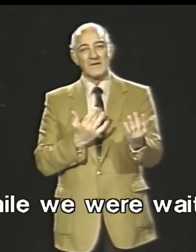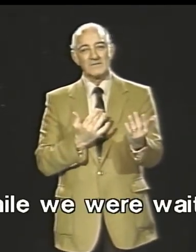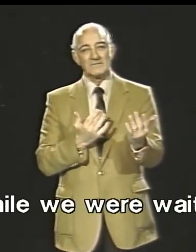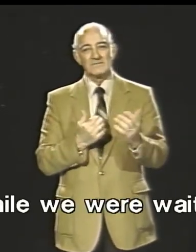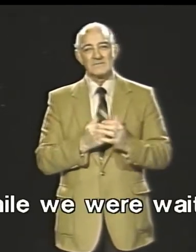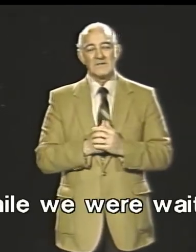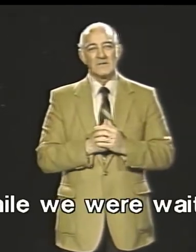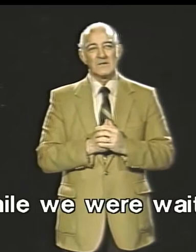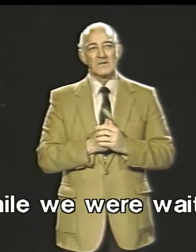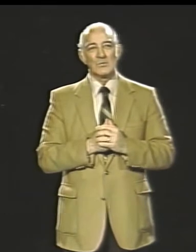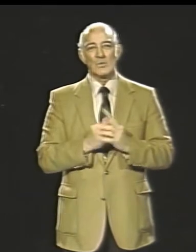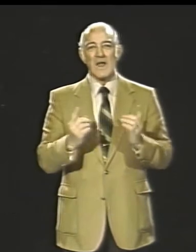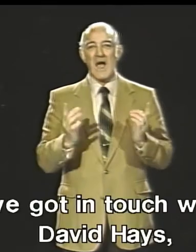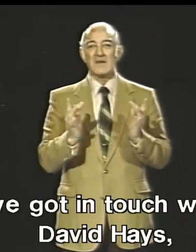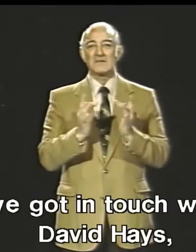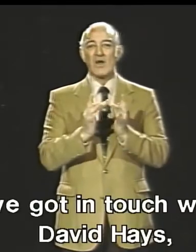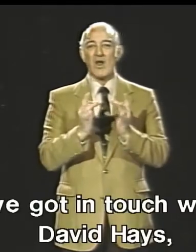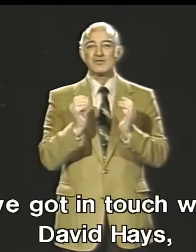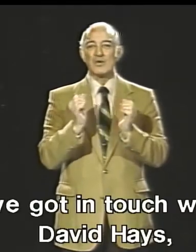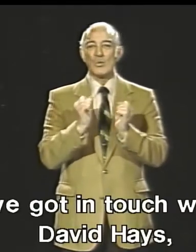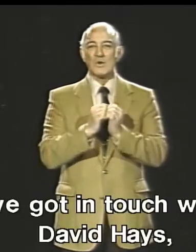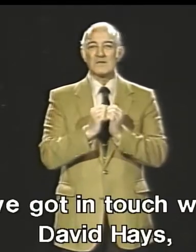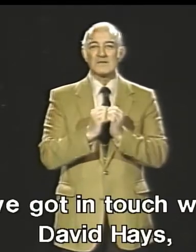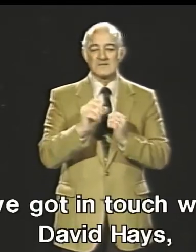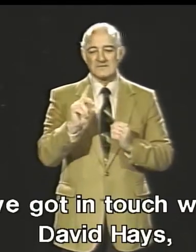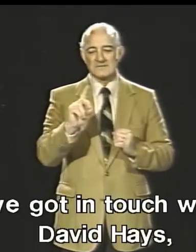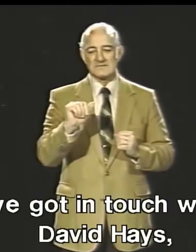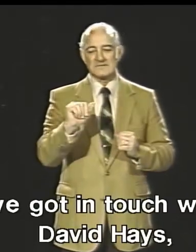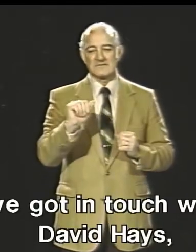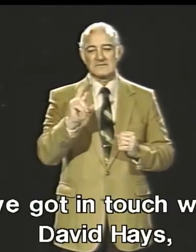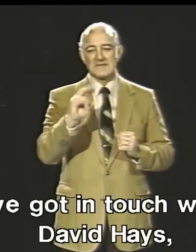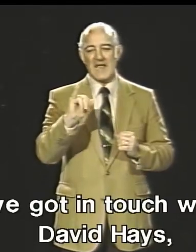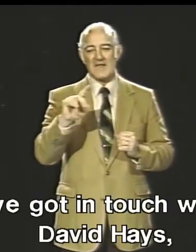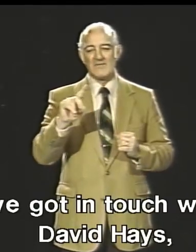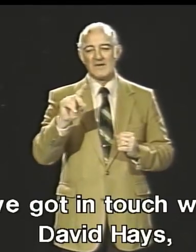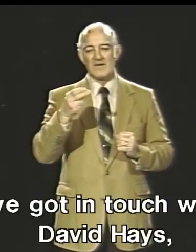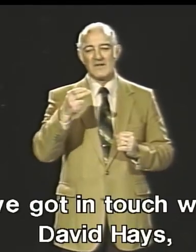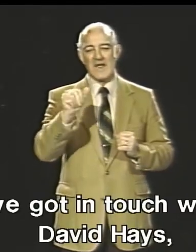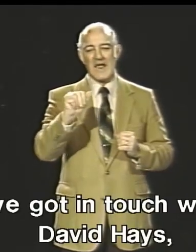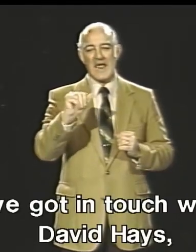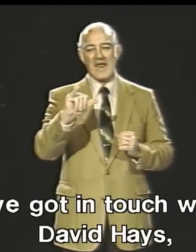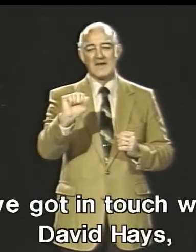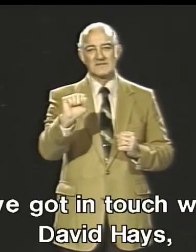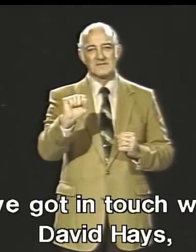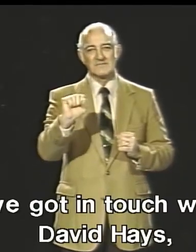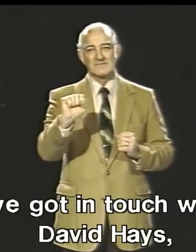While we were waiting, we got in touch with David Hayes,